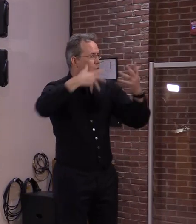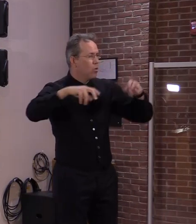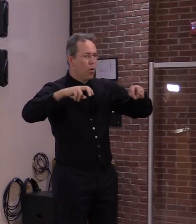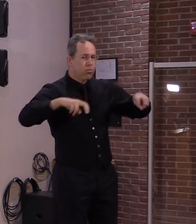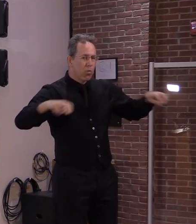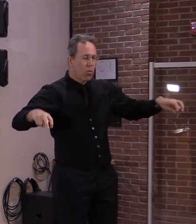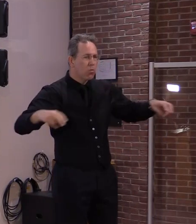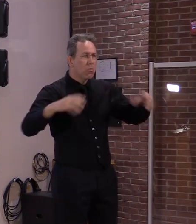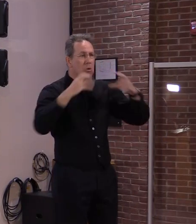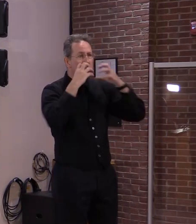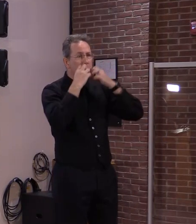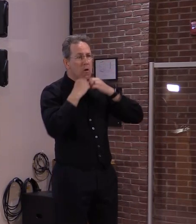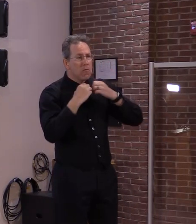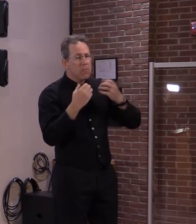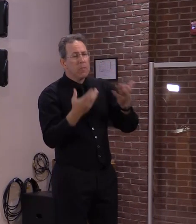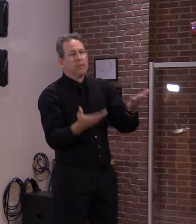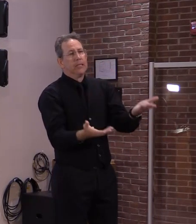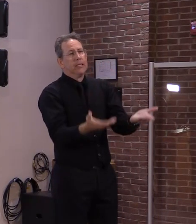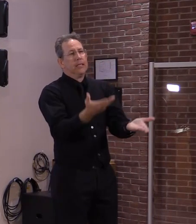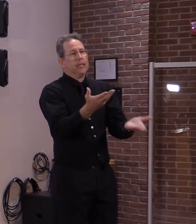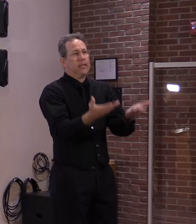weeks.